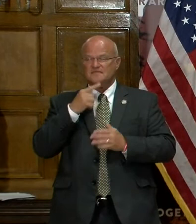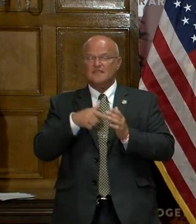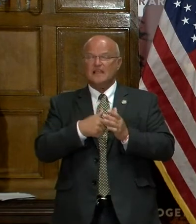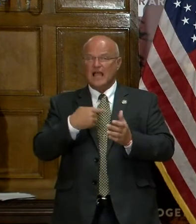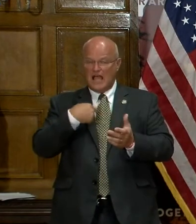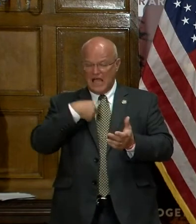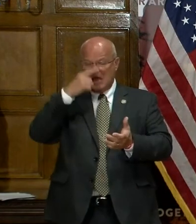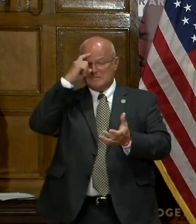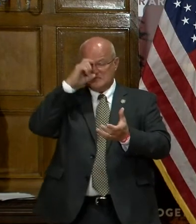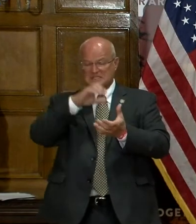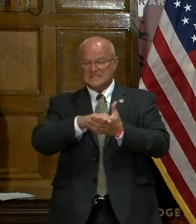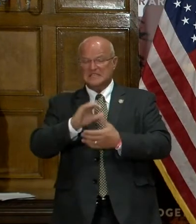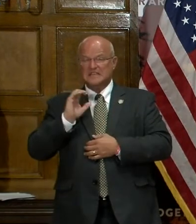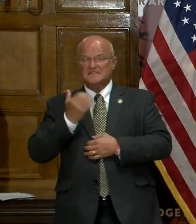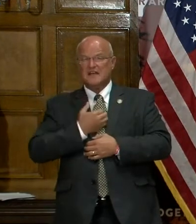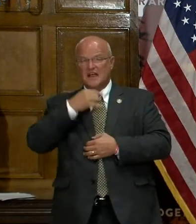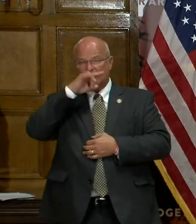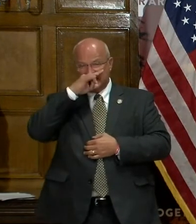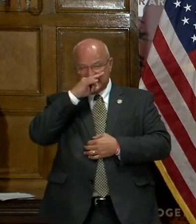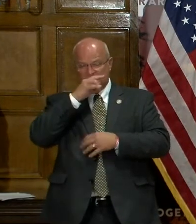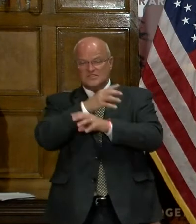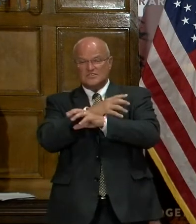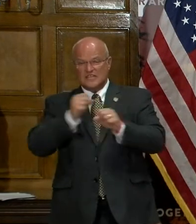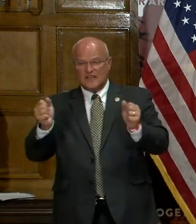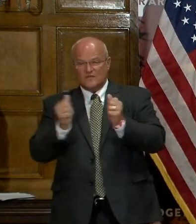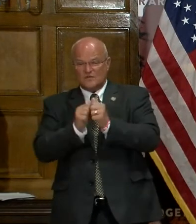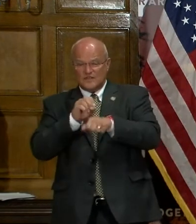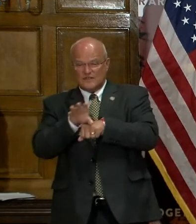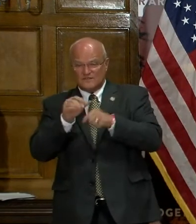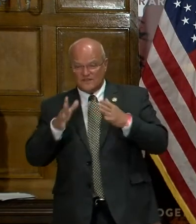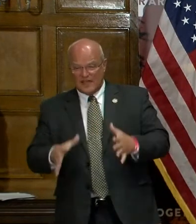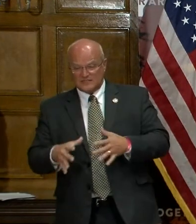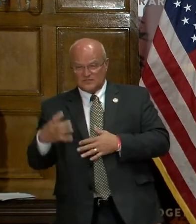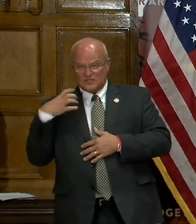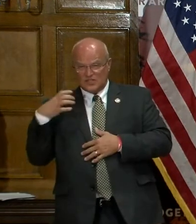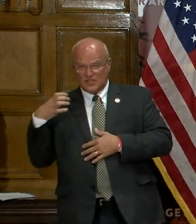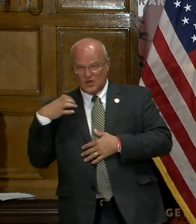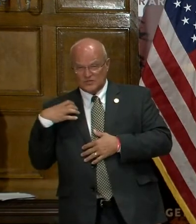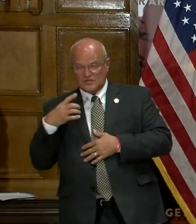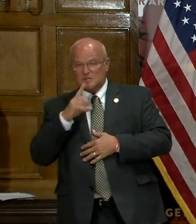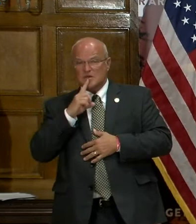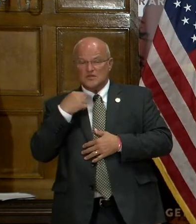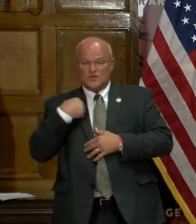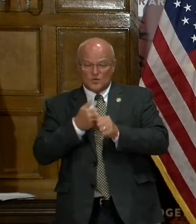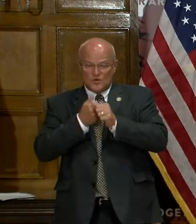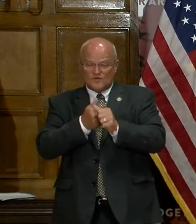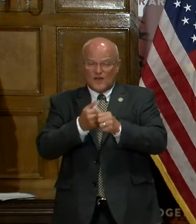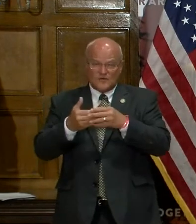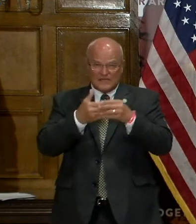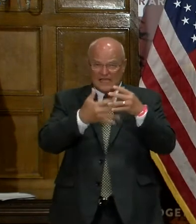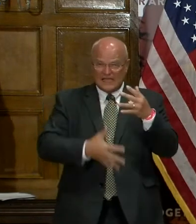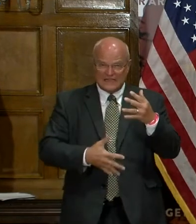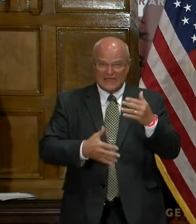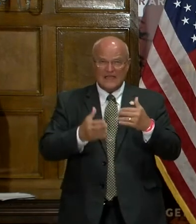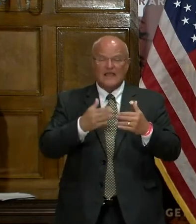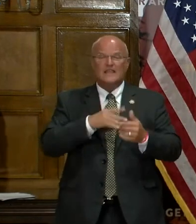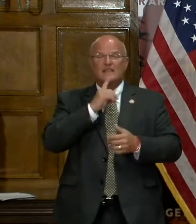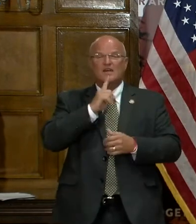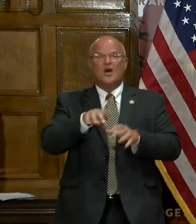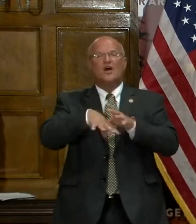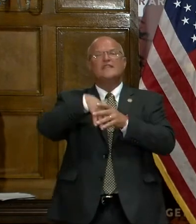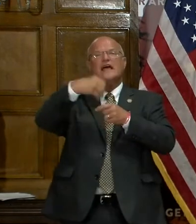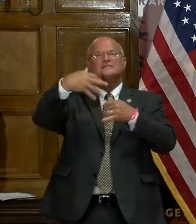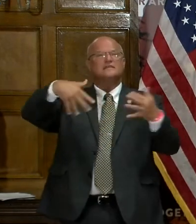I believe our kids are safer with our advisors and our coaches, making sure we're following these guidelines, than they are on